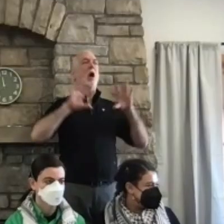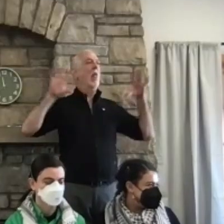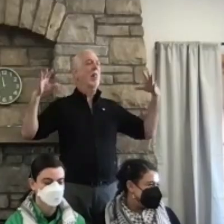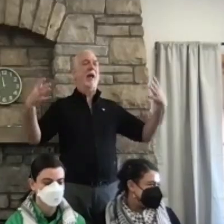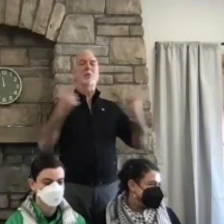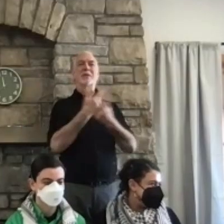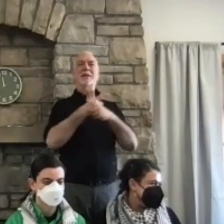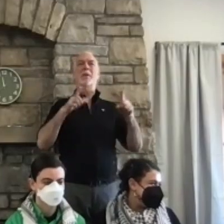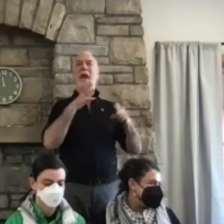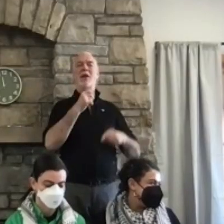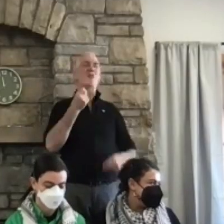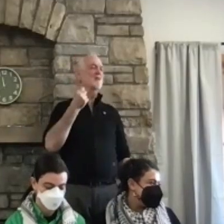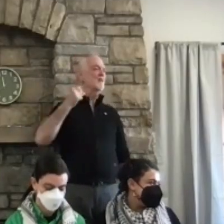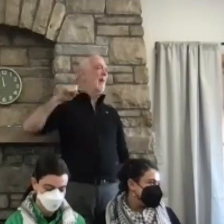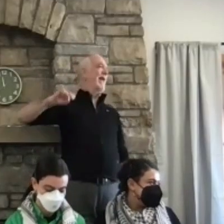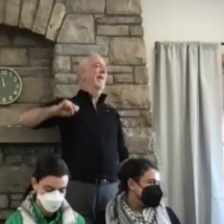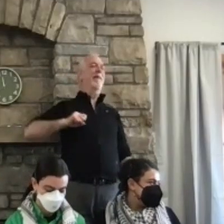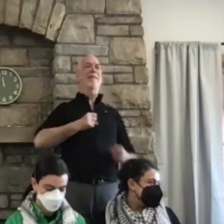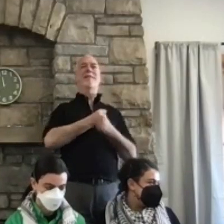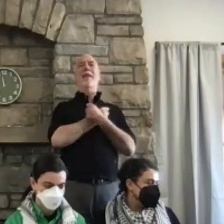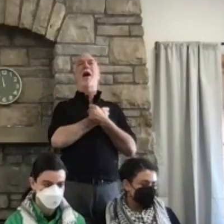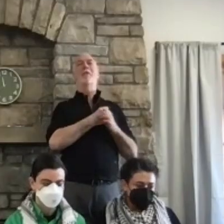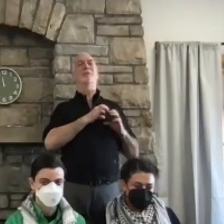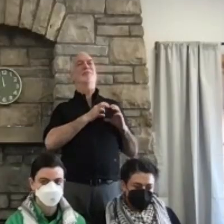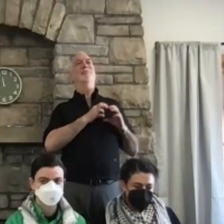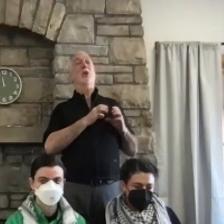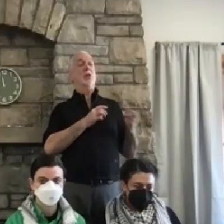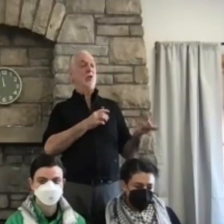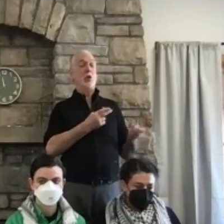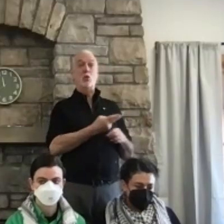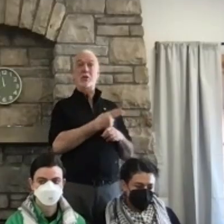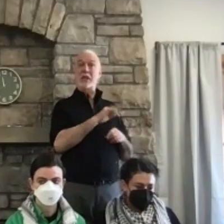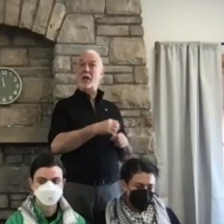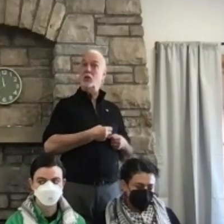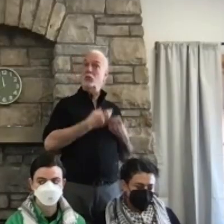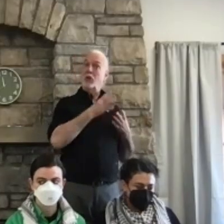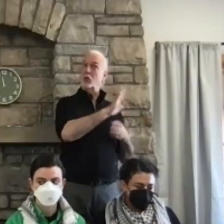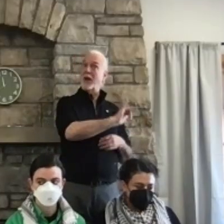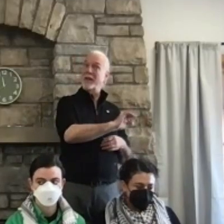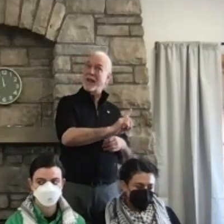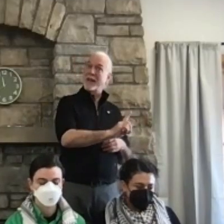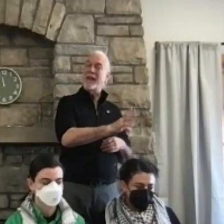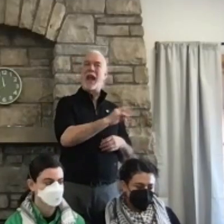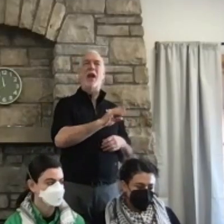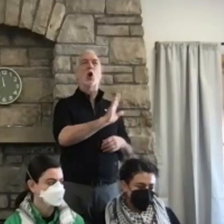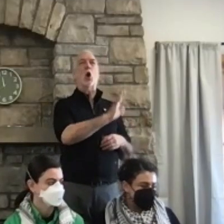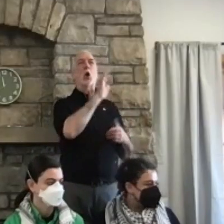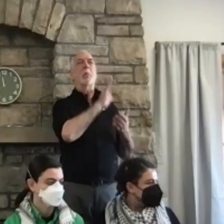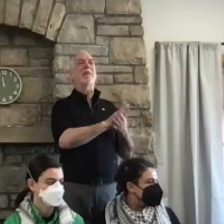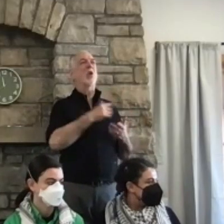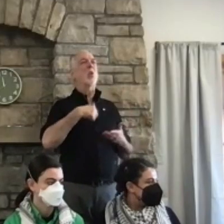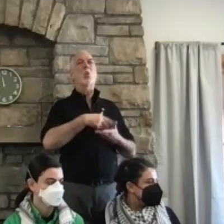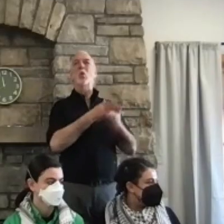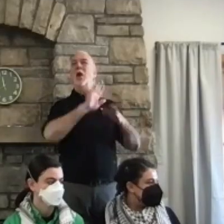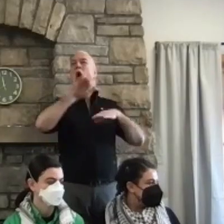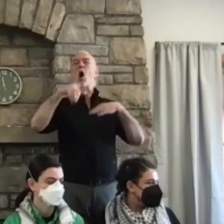love. Nadia uses art to express these values and her identity and to share her belief that we are all connected.